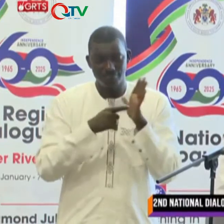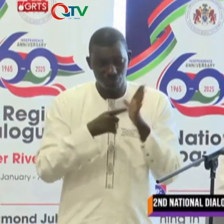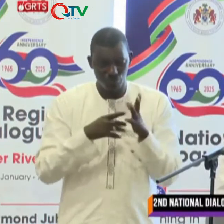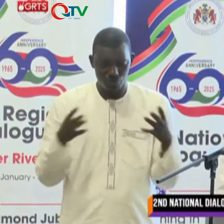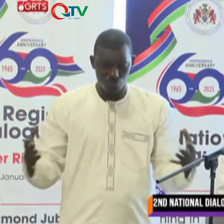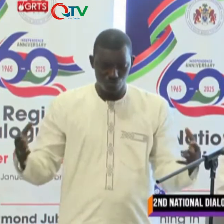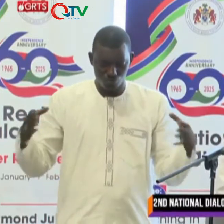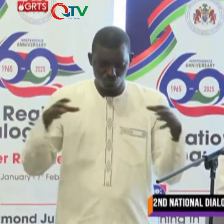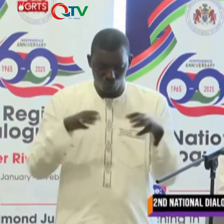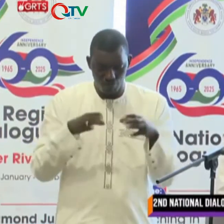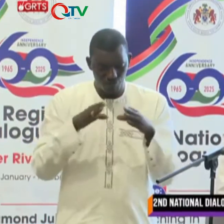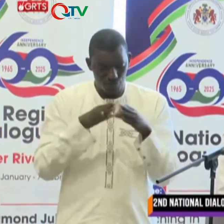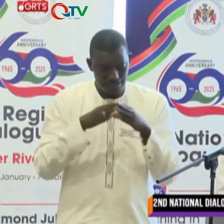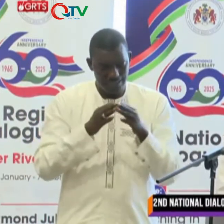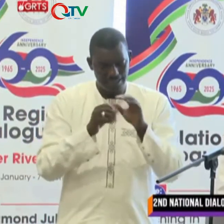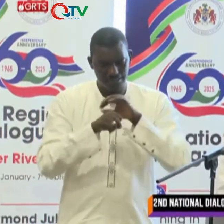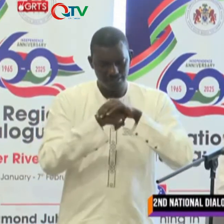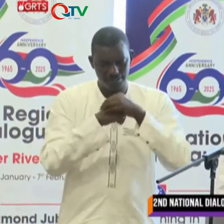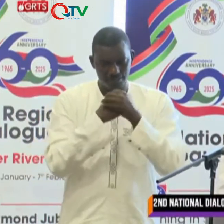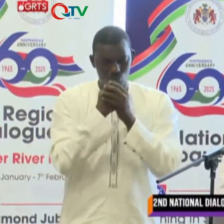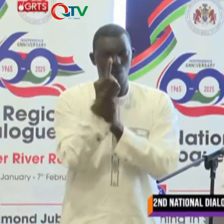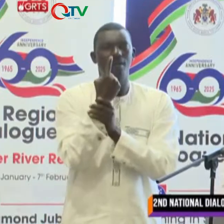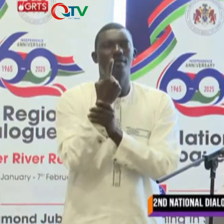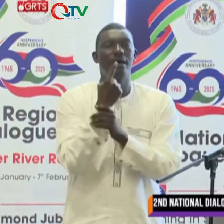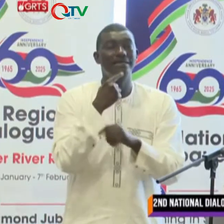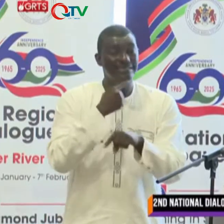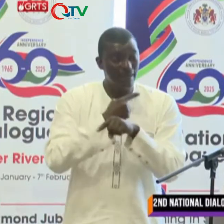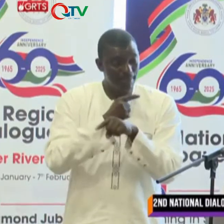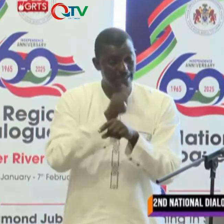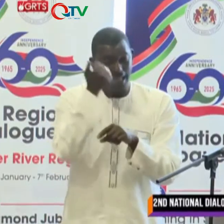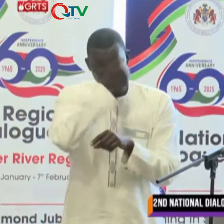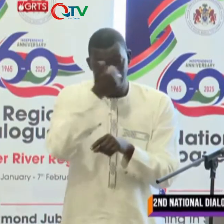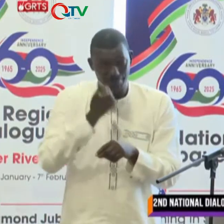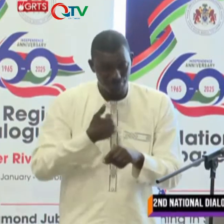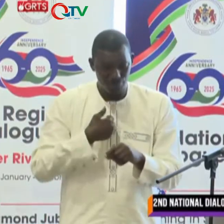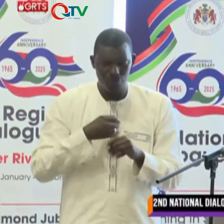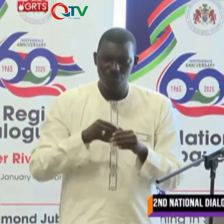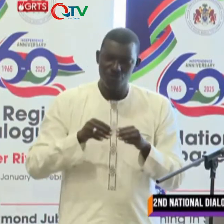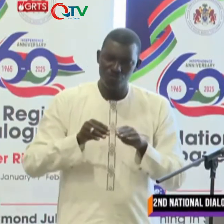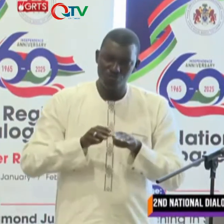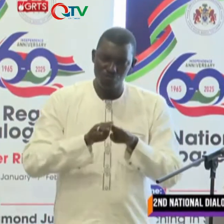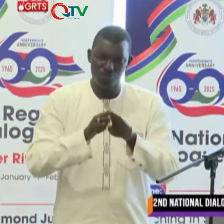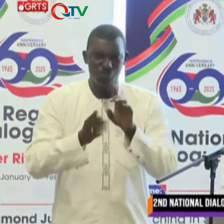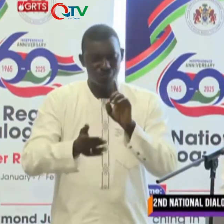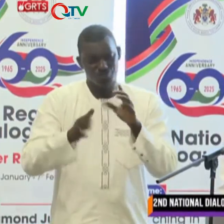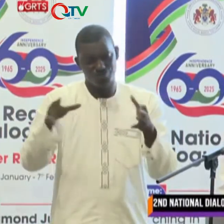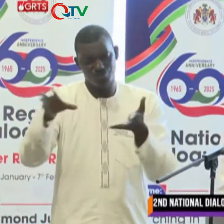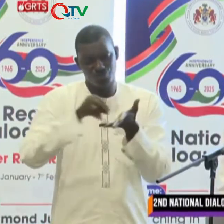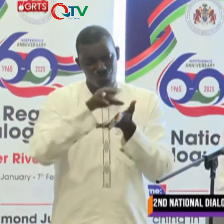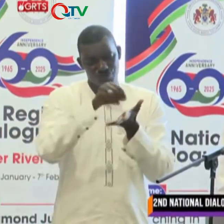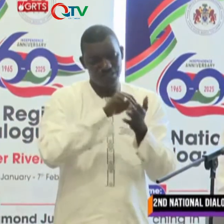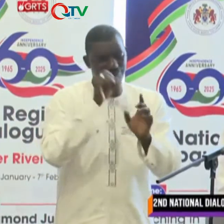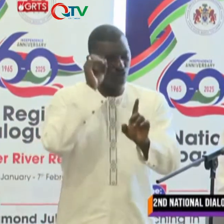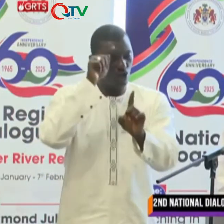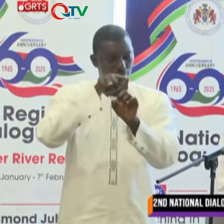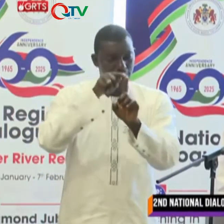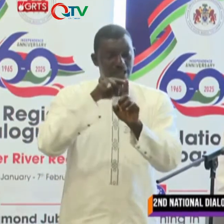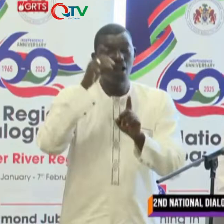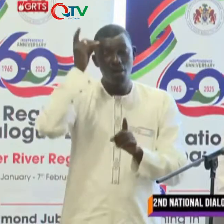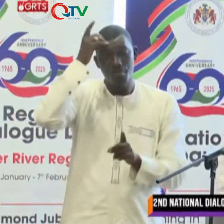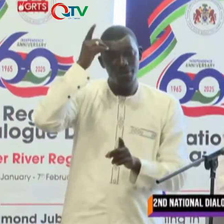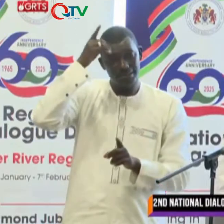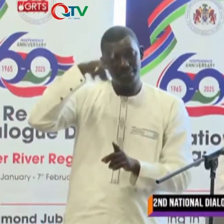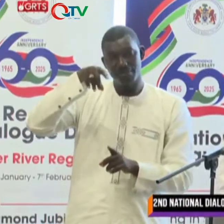one, as Gambians and Africans, in the pursuit of our collective objectives. Politics is a